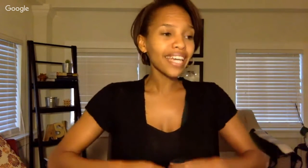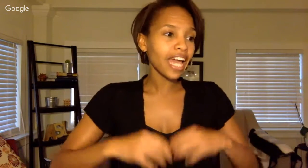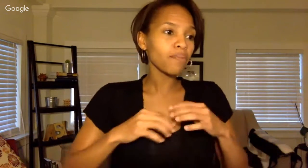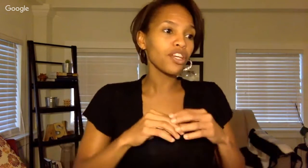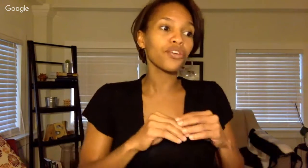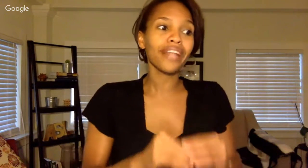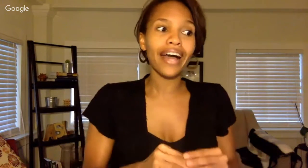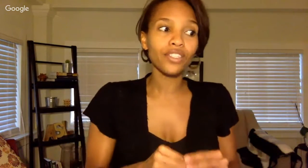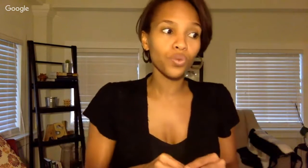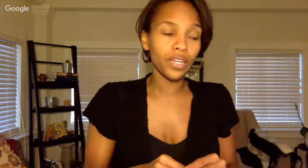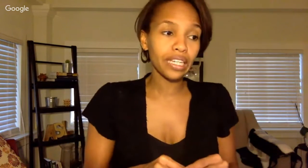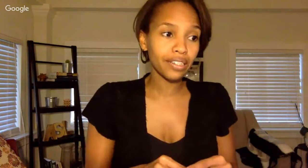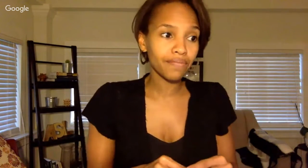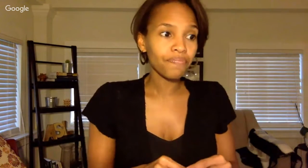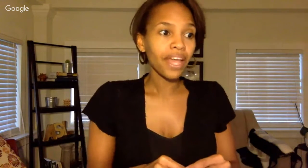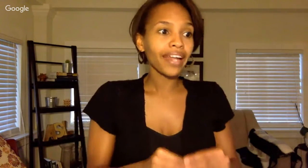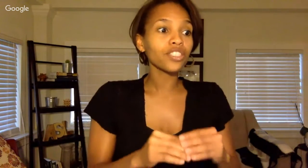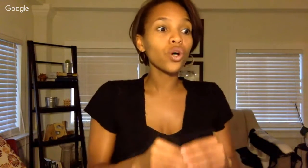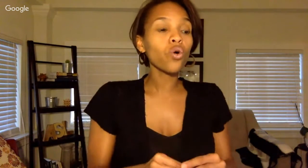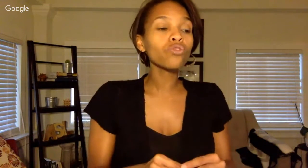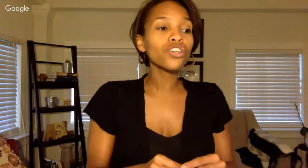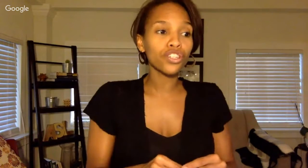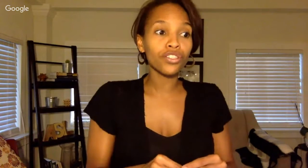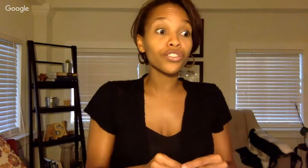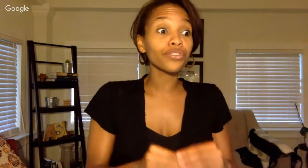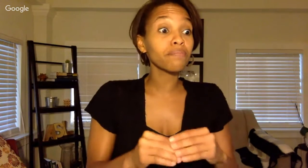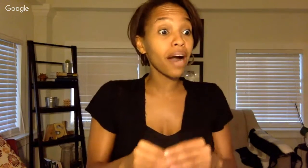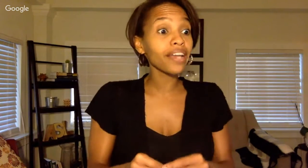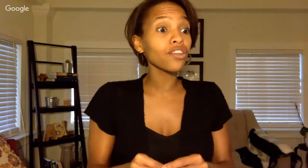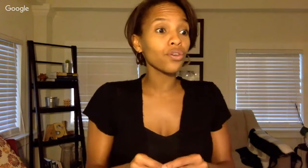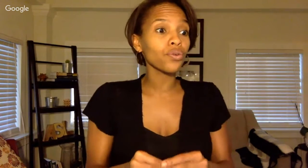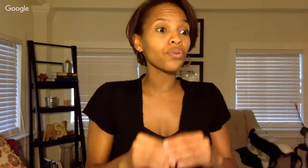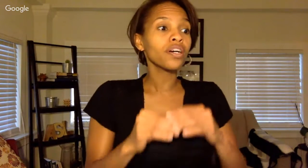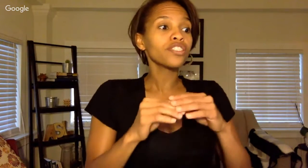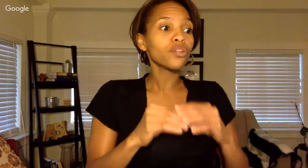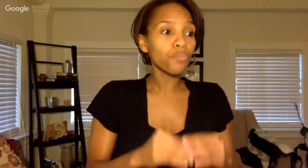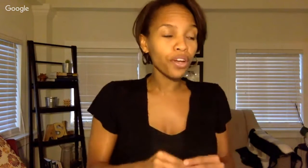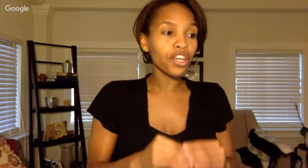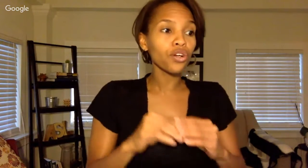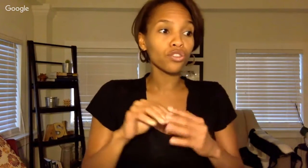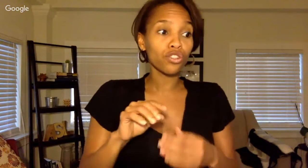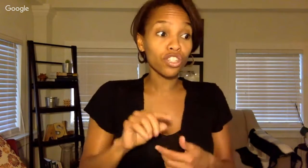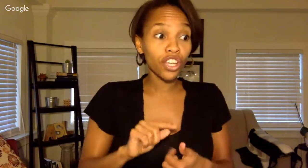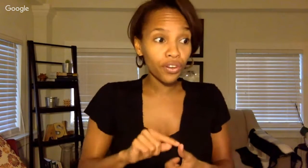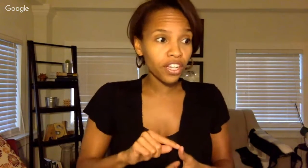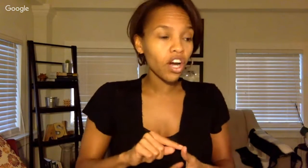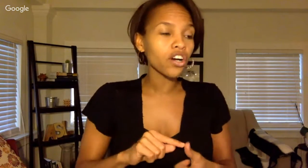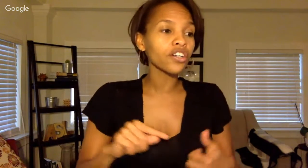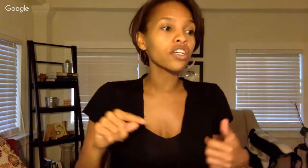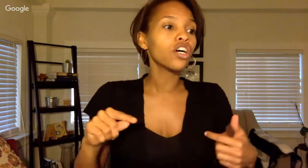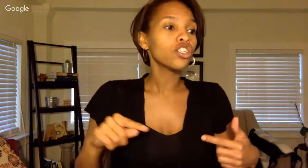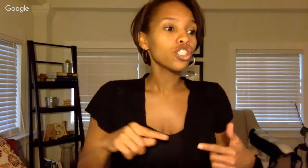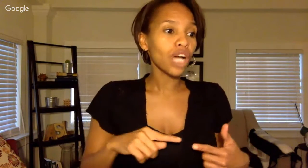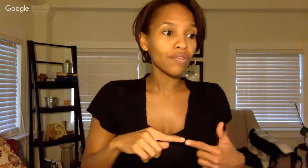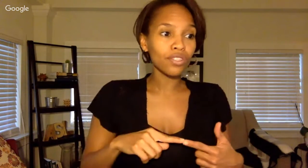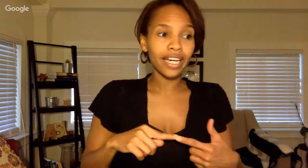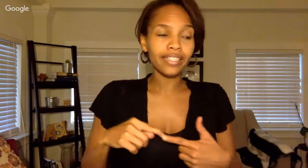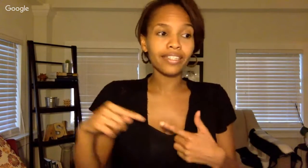came here last week and I told her to remind you to bring your Social Security card, driver's license,